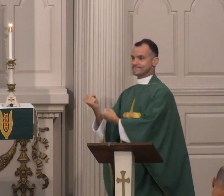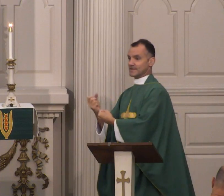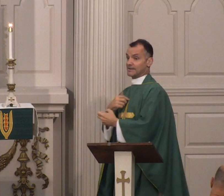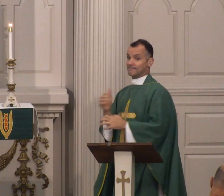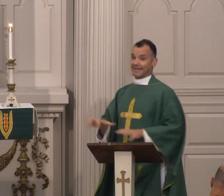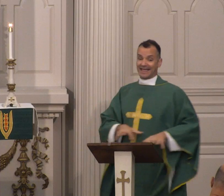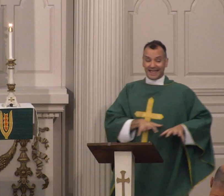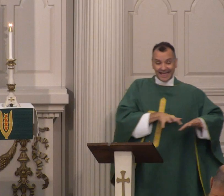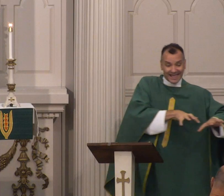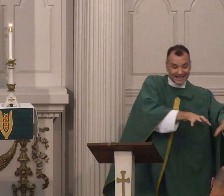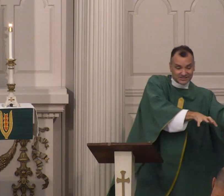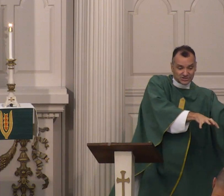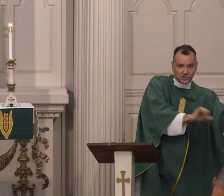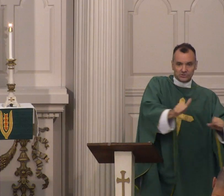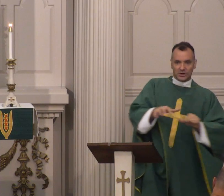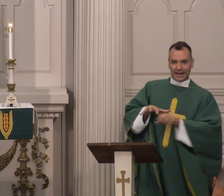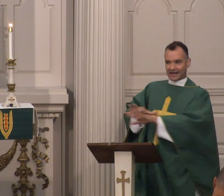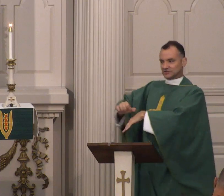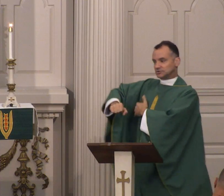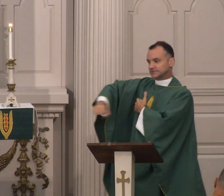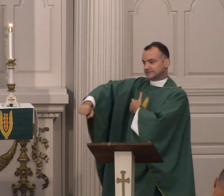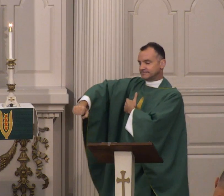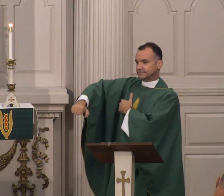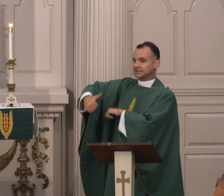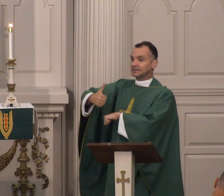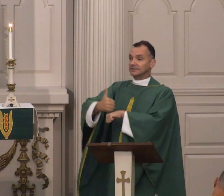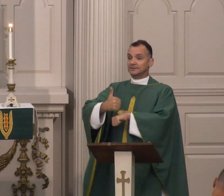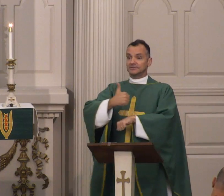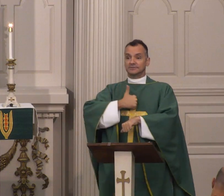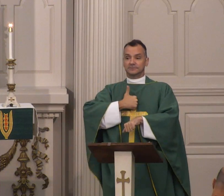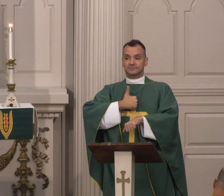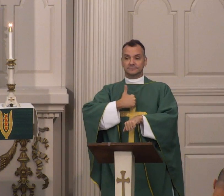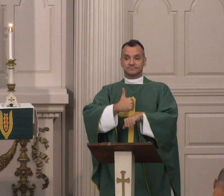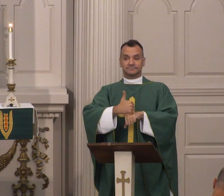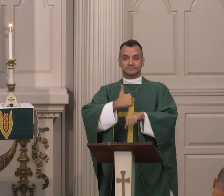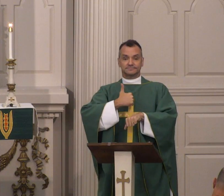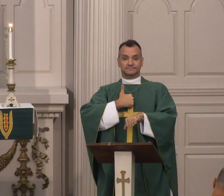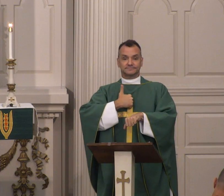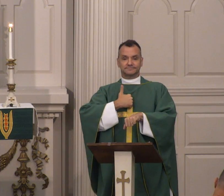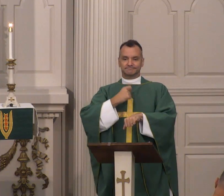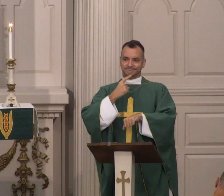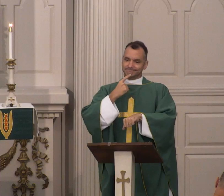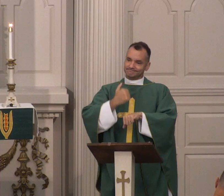my words, in what I have done and what I failed to do,